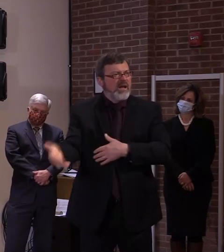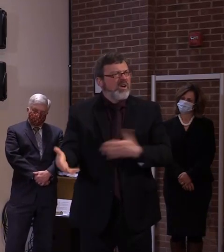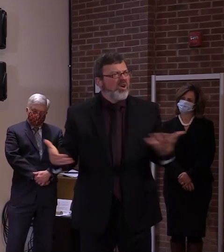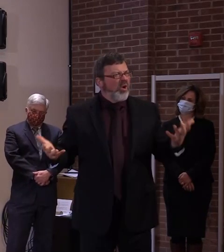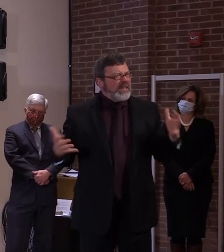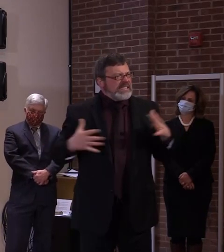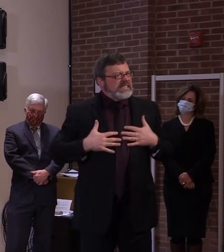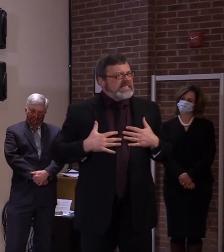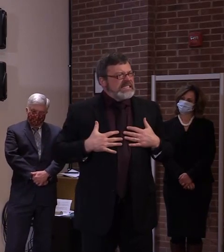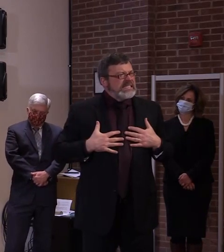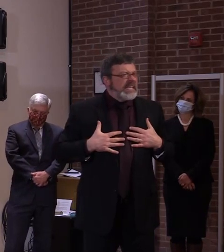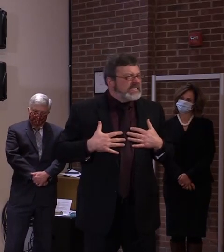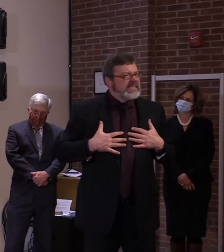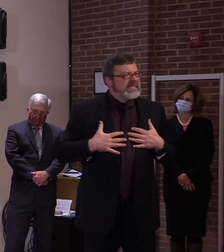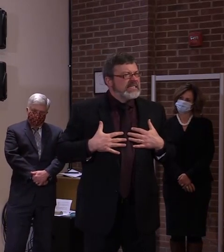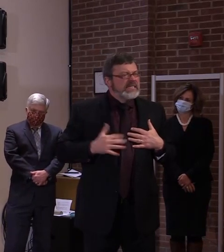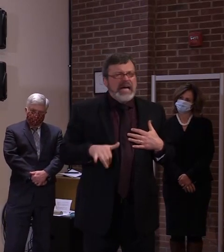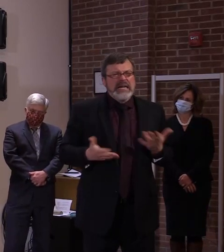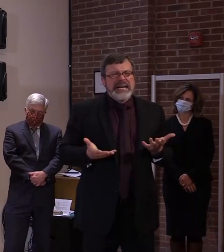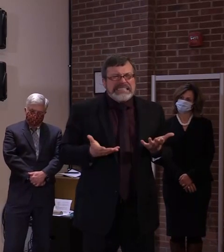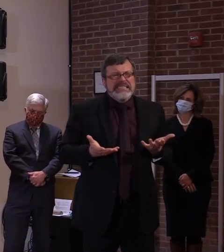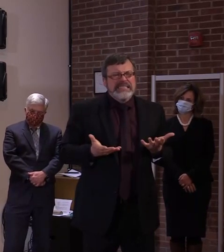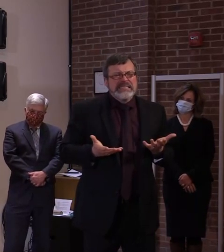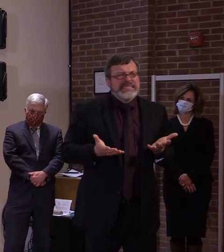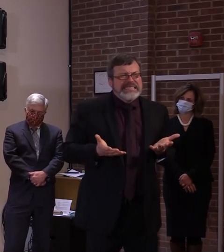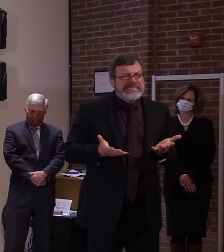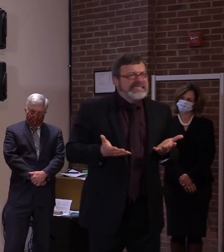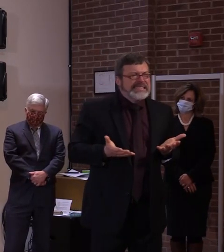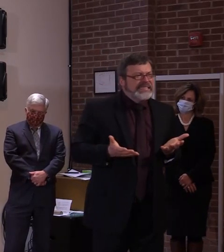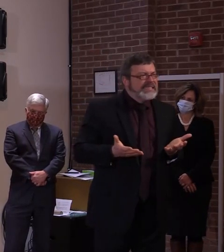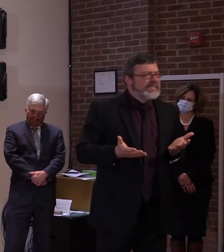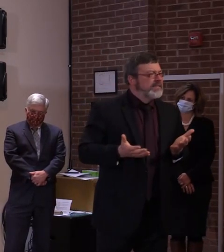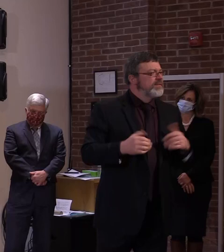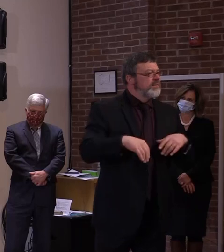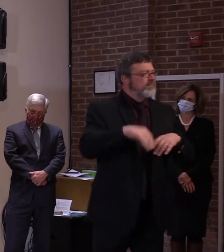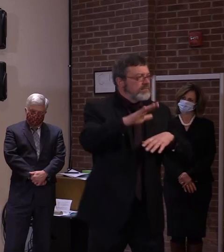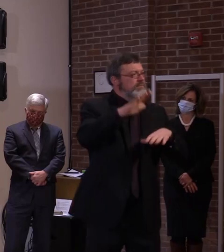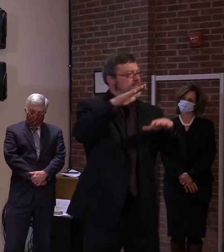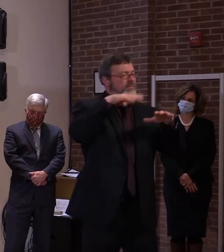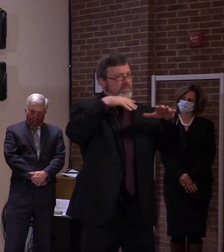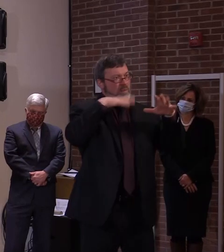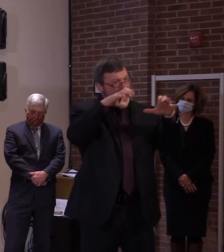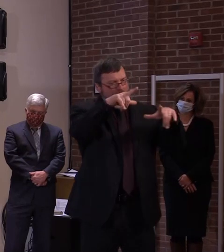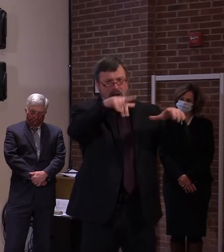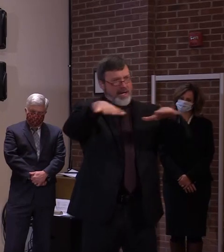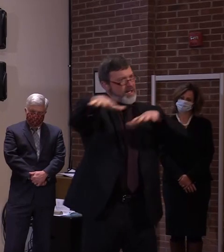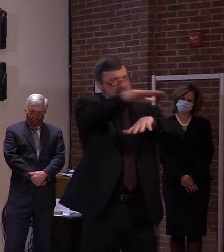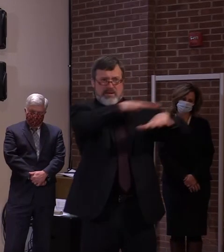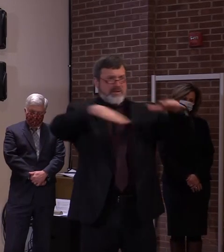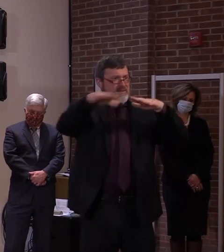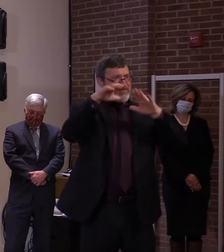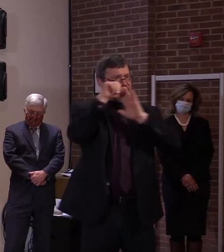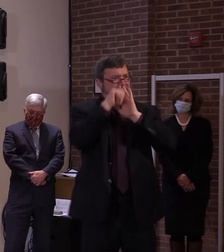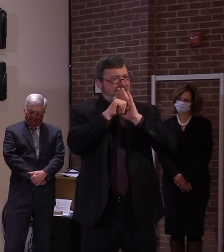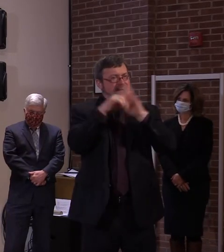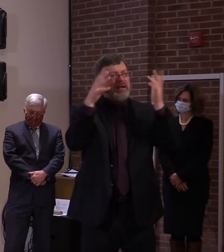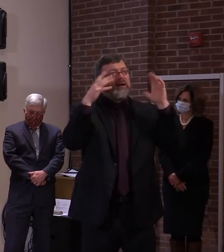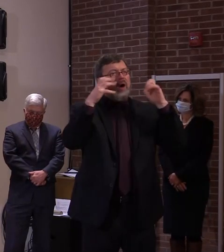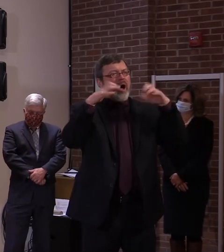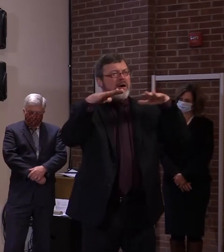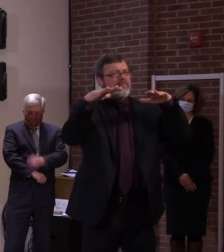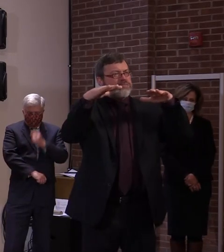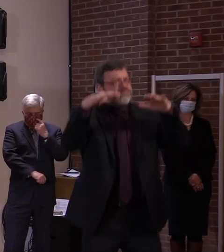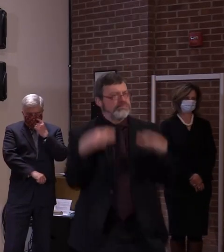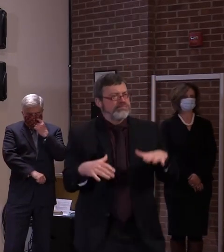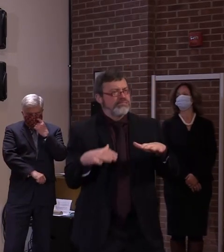of 2021 to be regret that our holiday gathering could have been done more safely. So as I've said